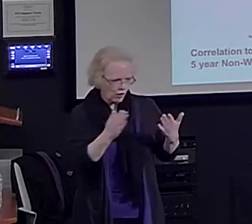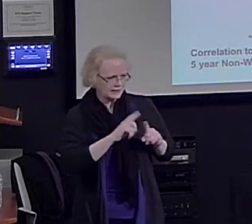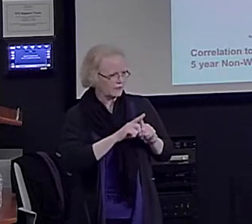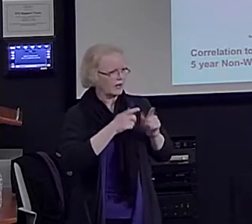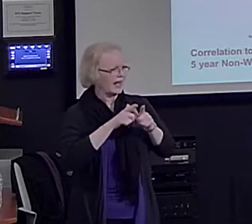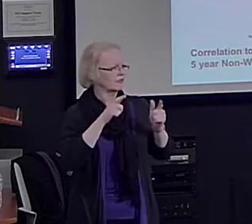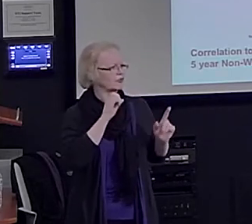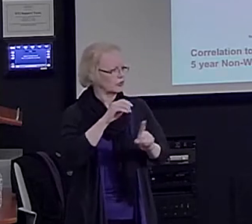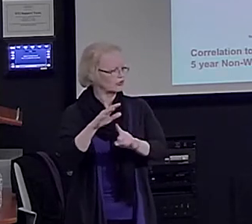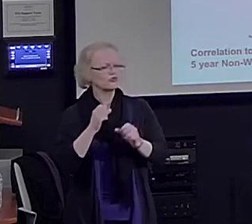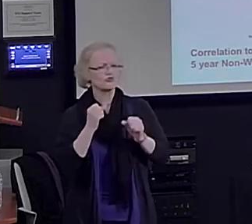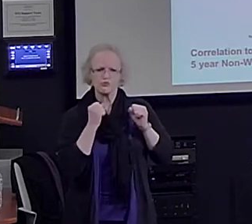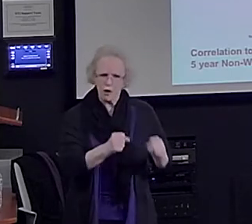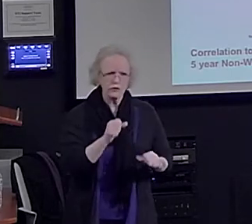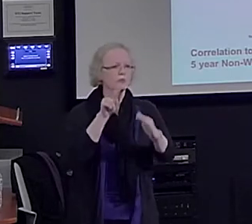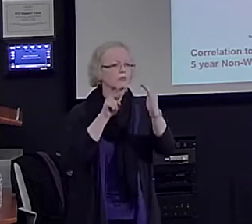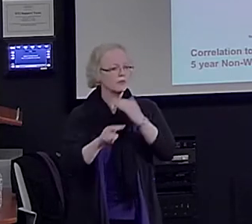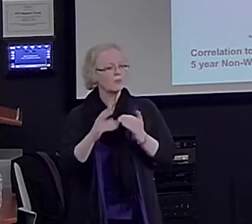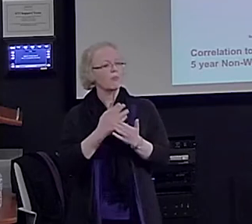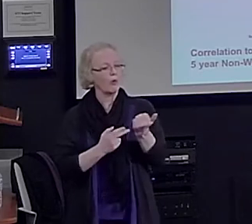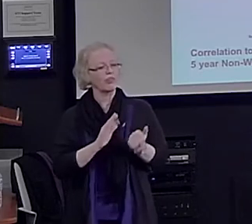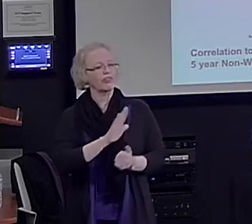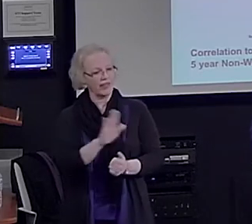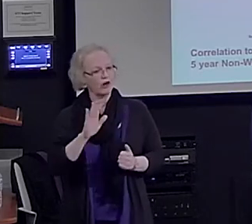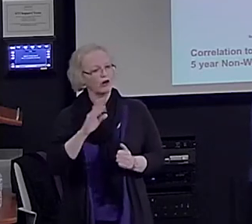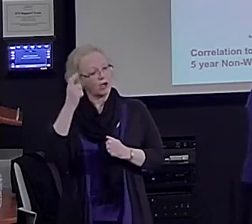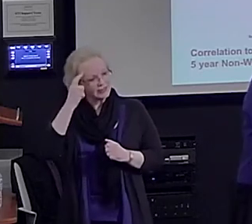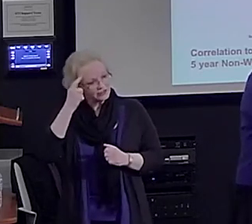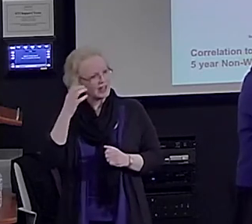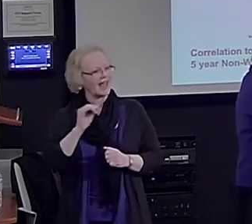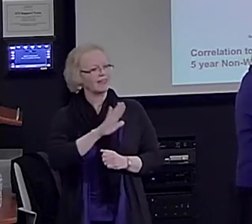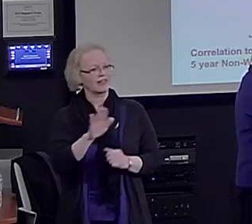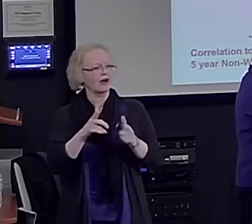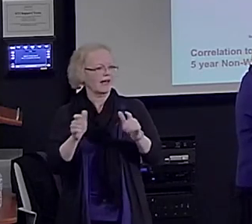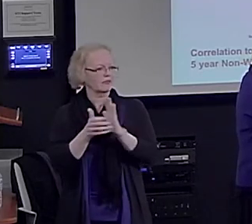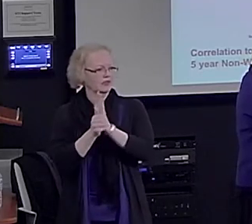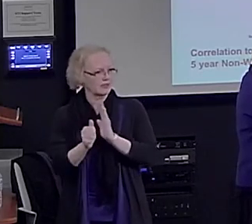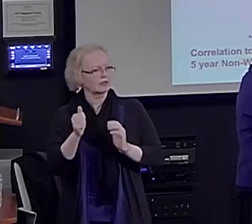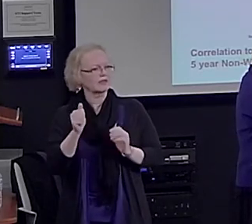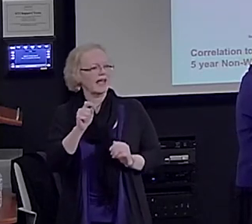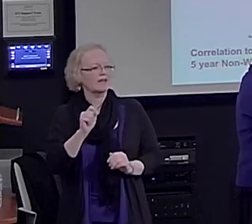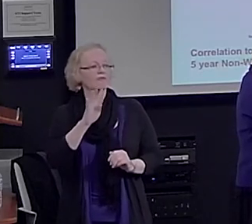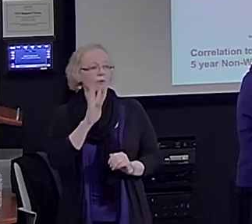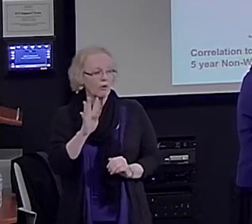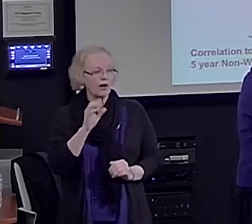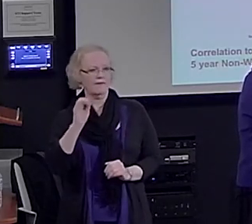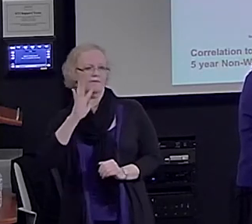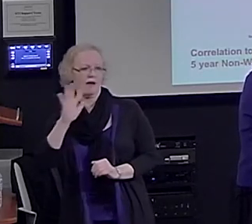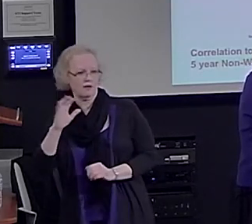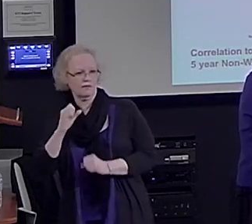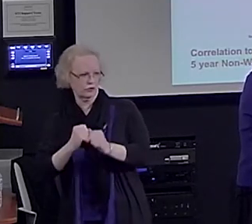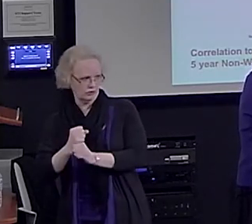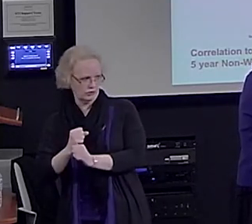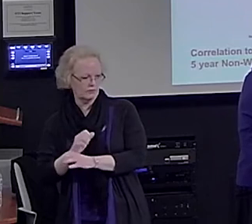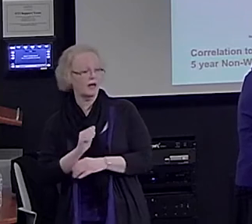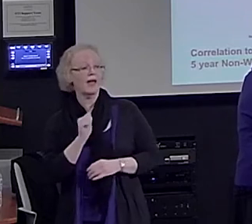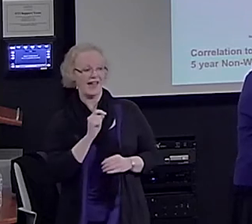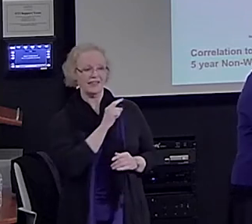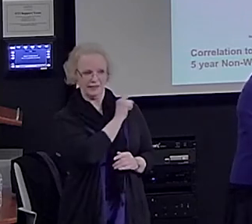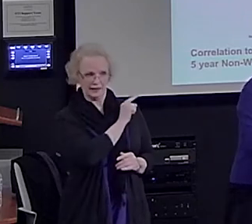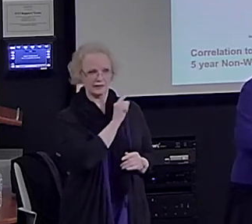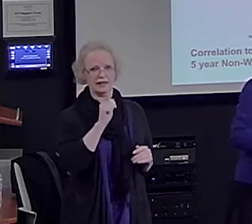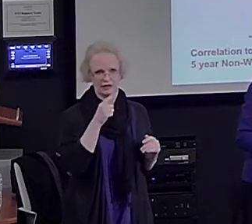predicted to both cognition and language at ages 4 and 5 years so at these ages